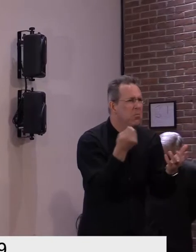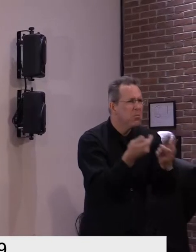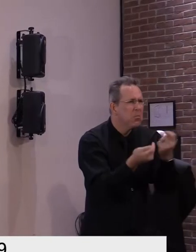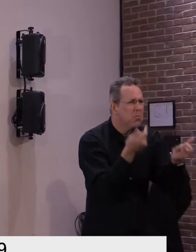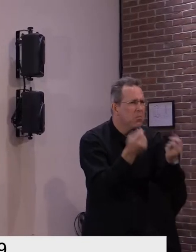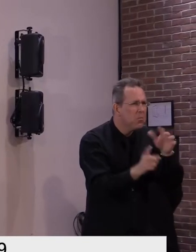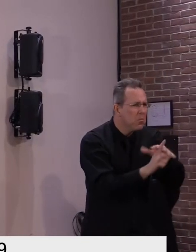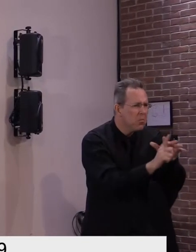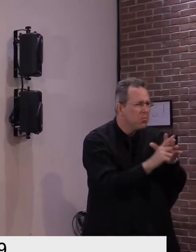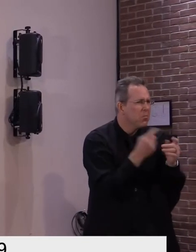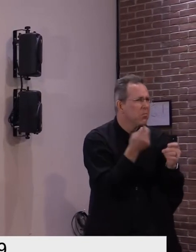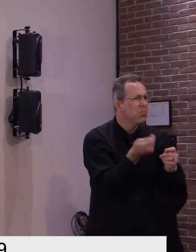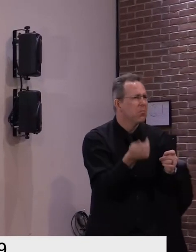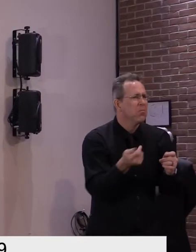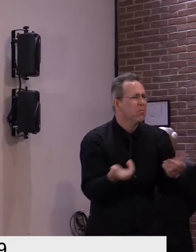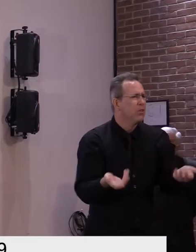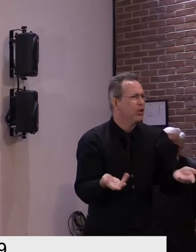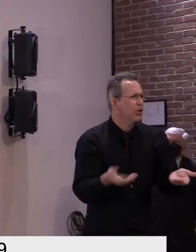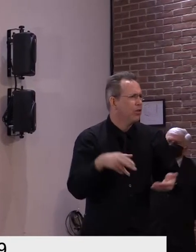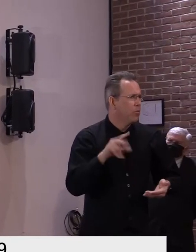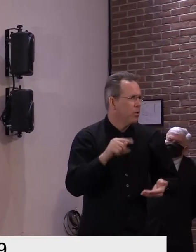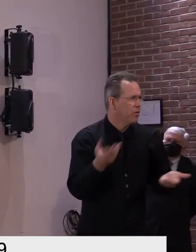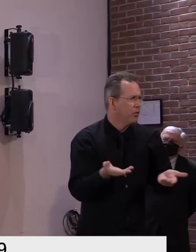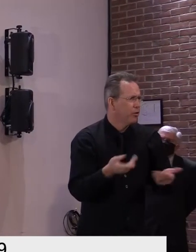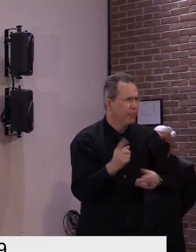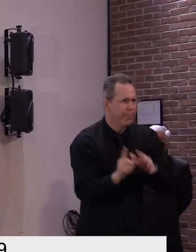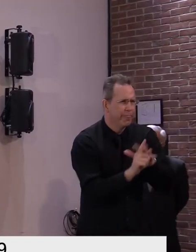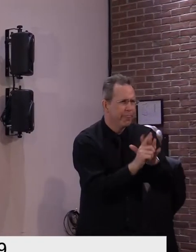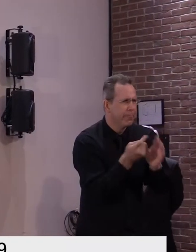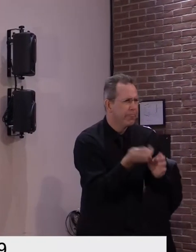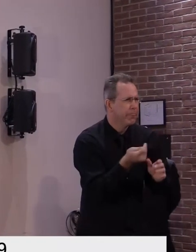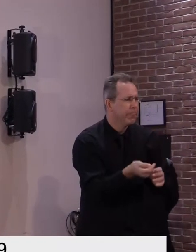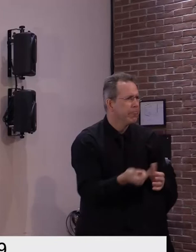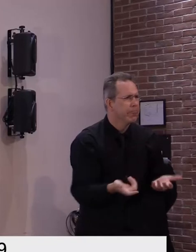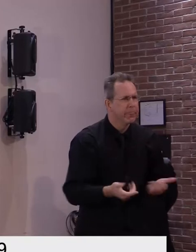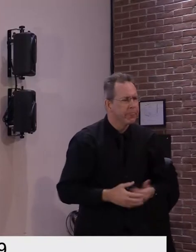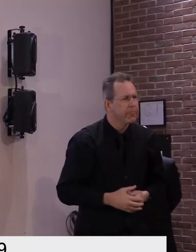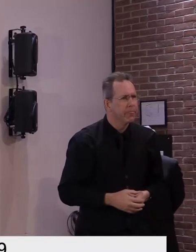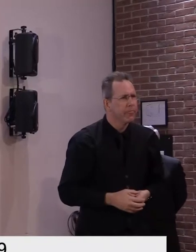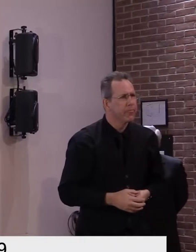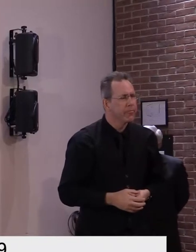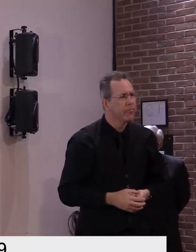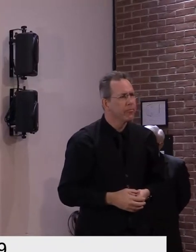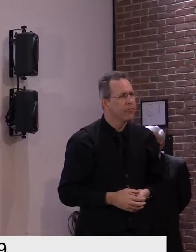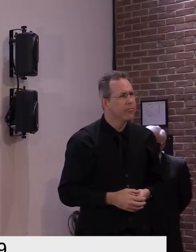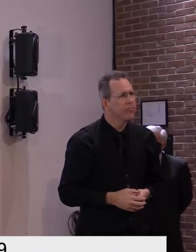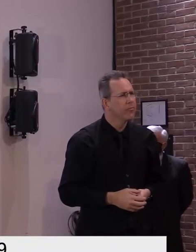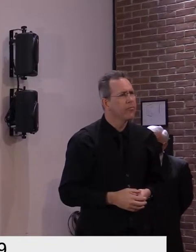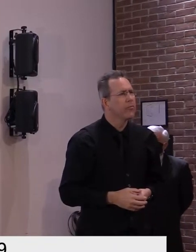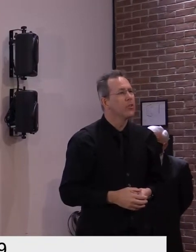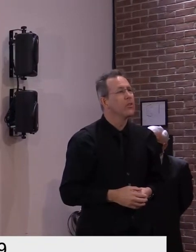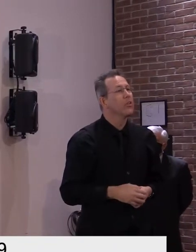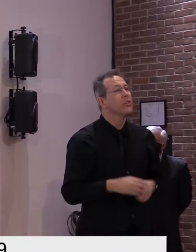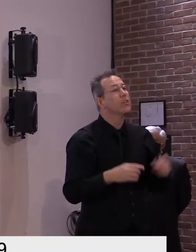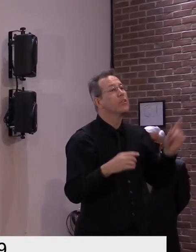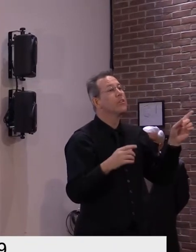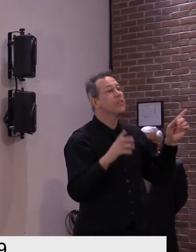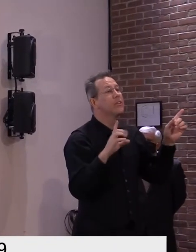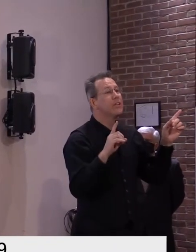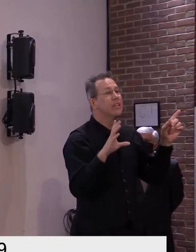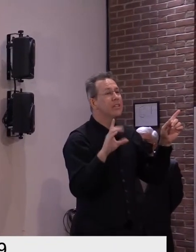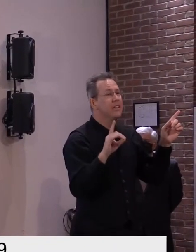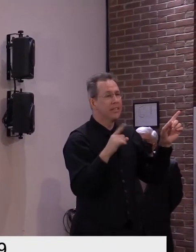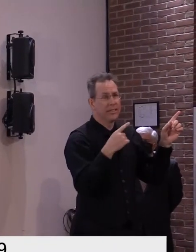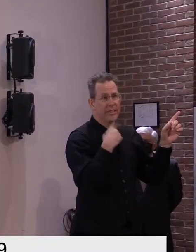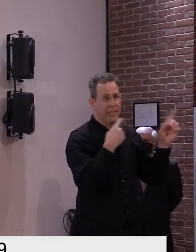some statements to the effect that they understand we're not doing a sufficient amount of searching